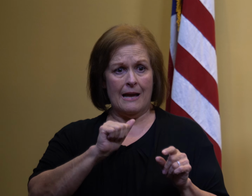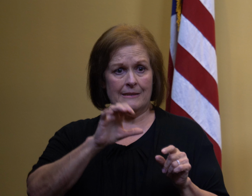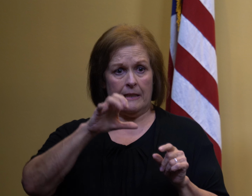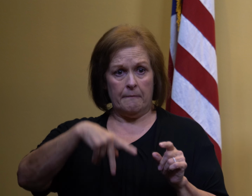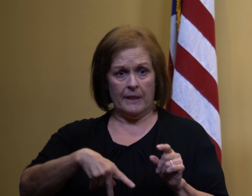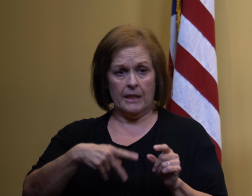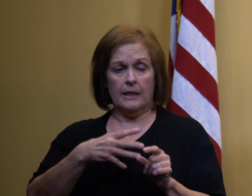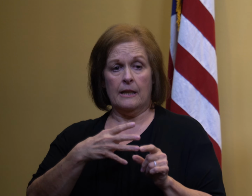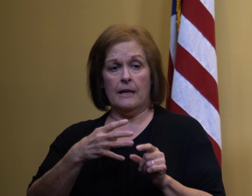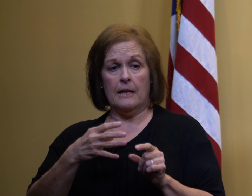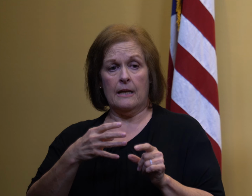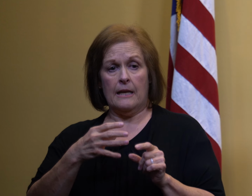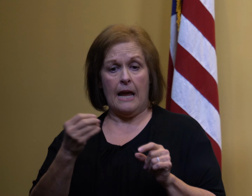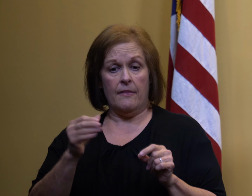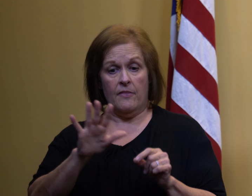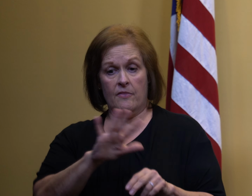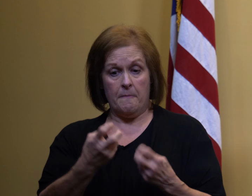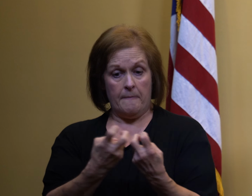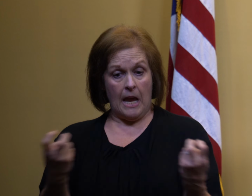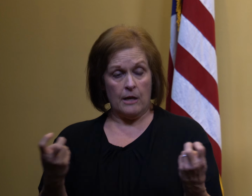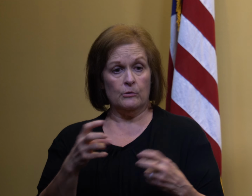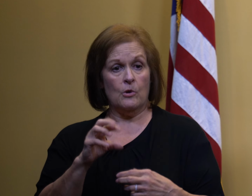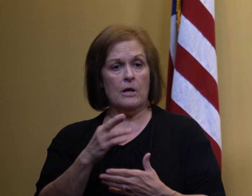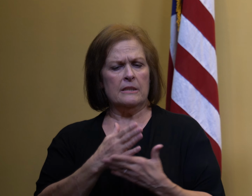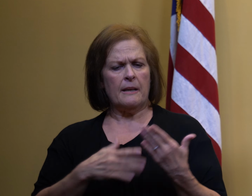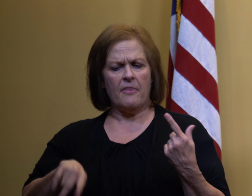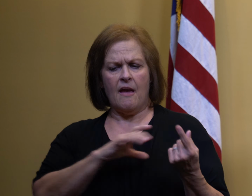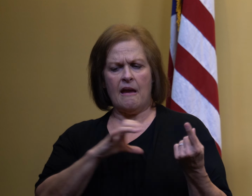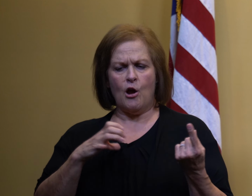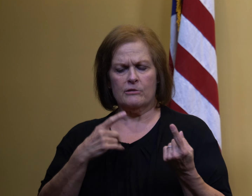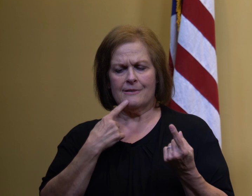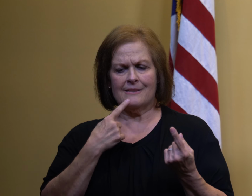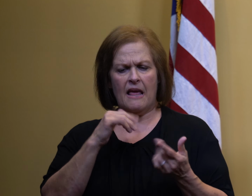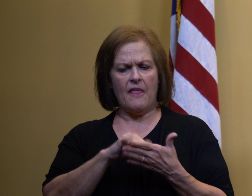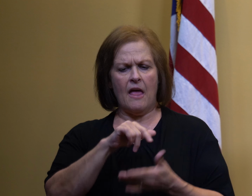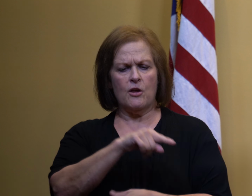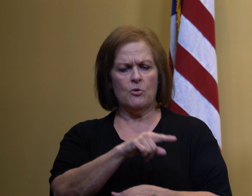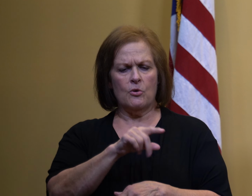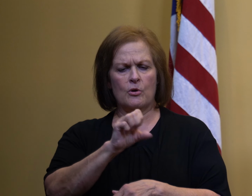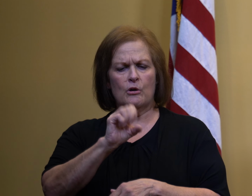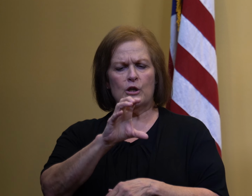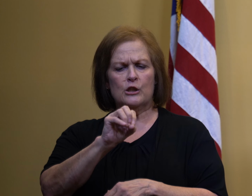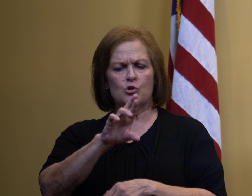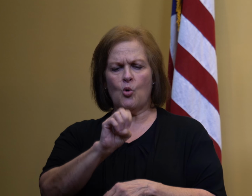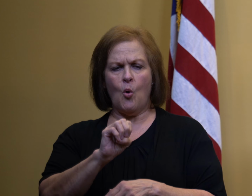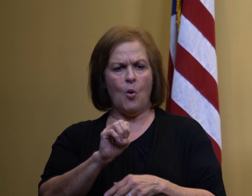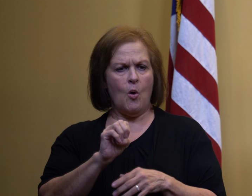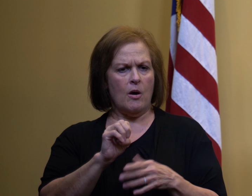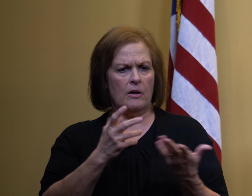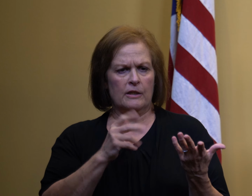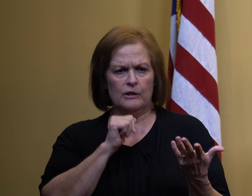the panels? And then second, some council members say that the scores were produced without